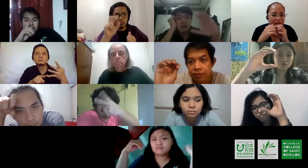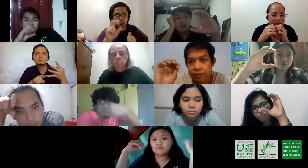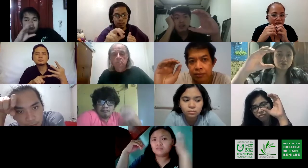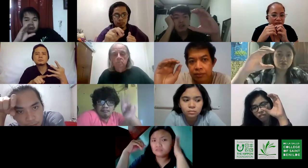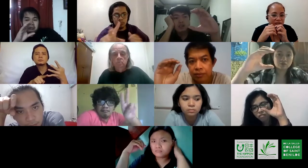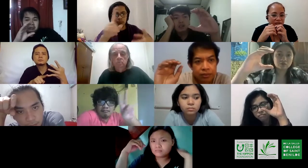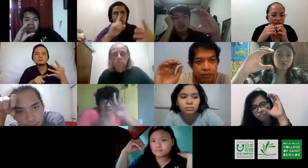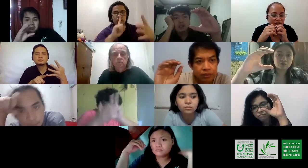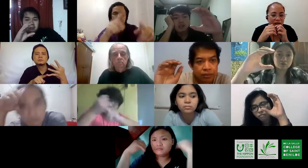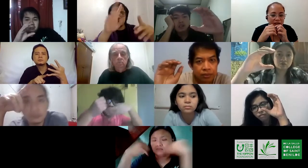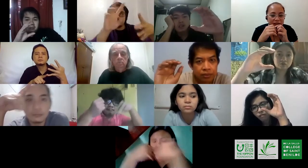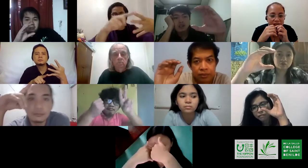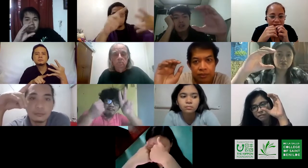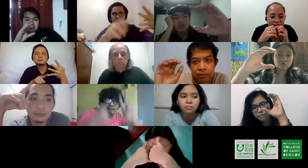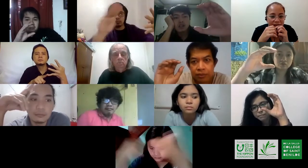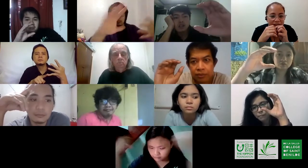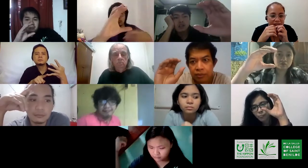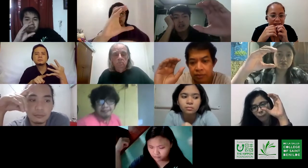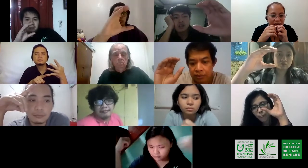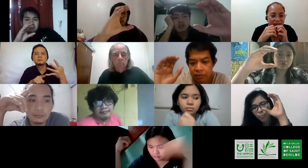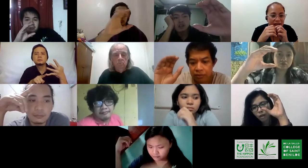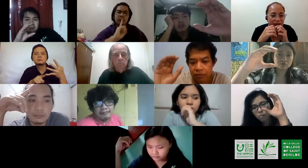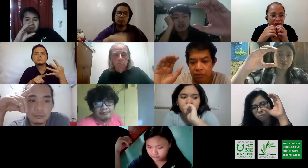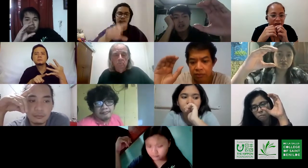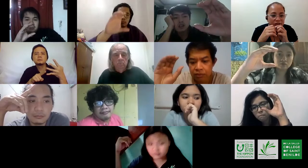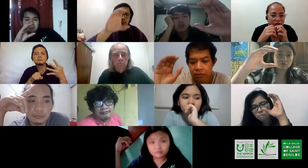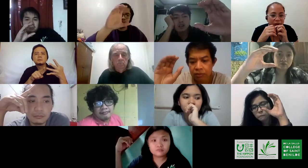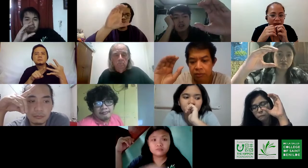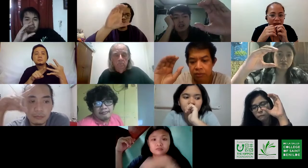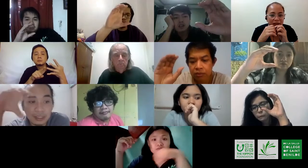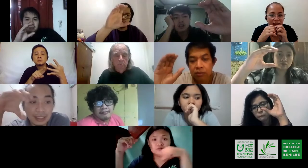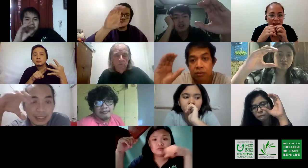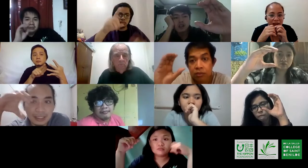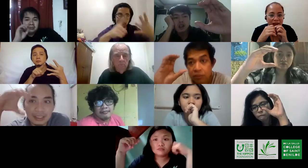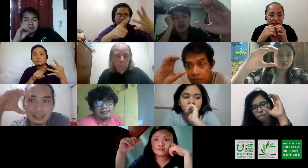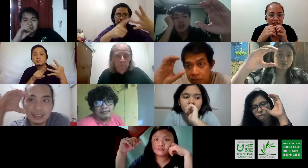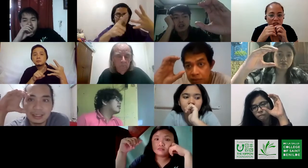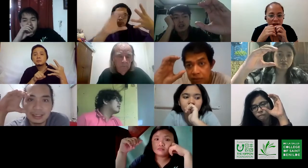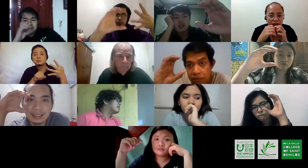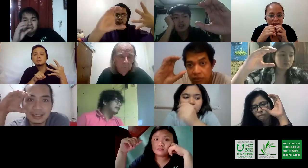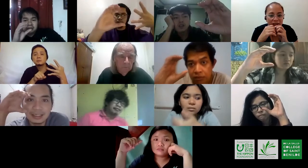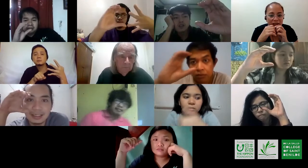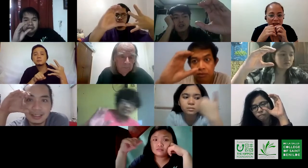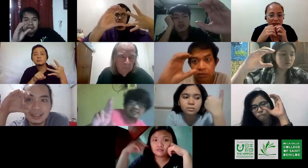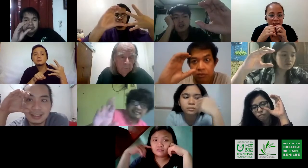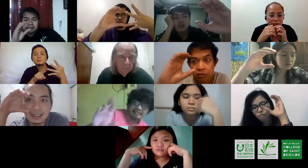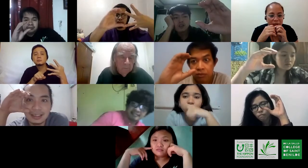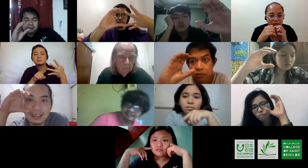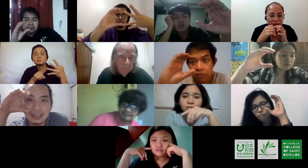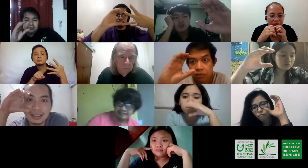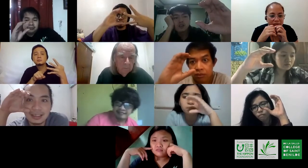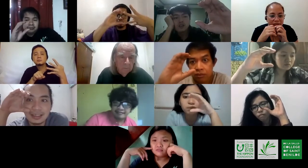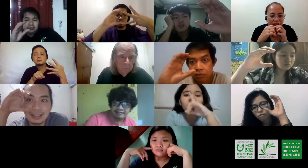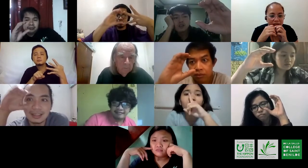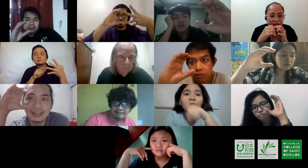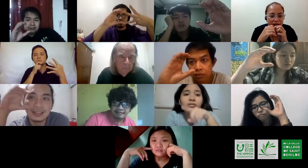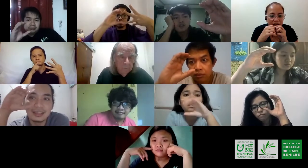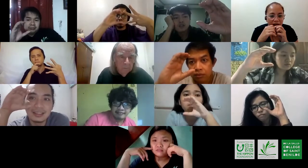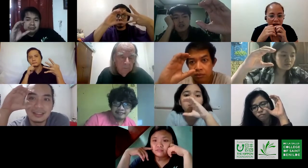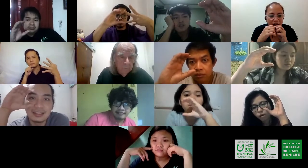Meng is saying C, also Ray, and Shak,